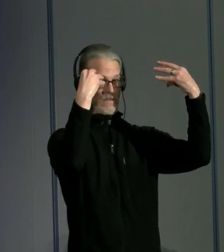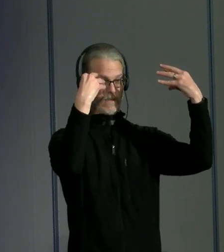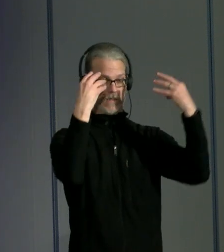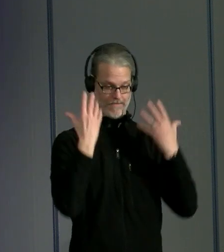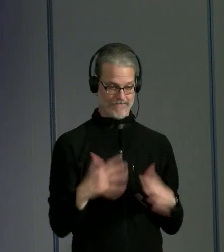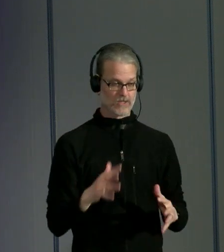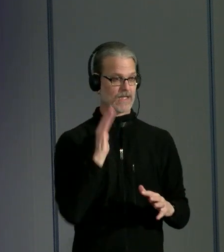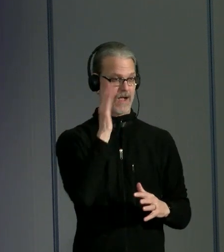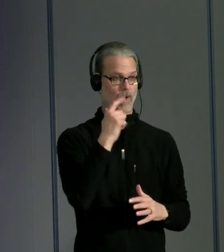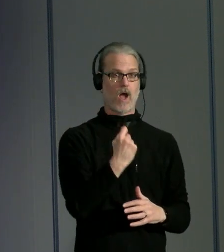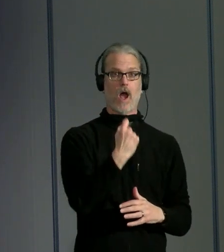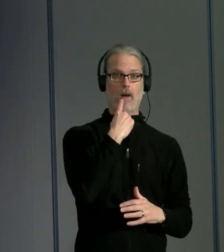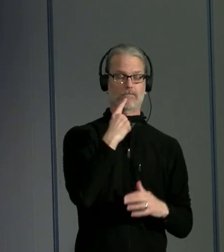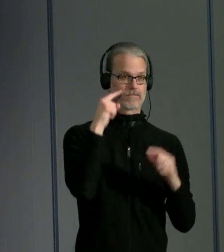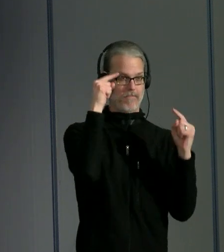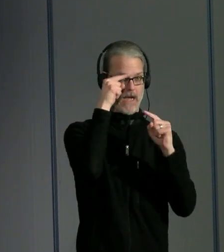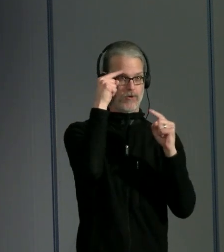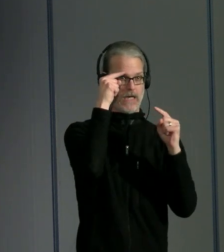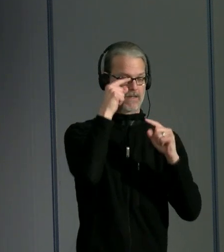today.